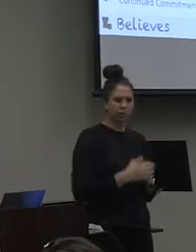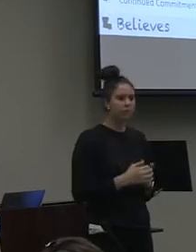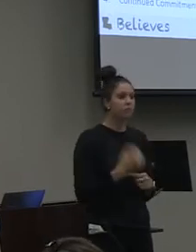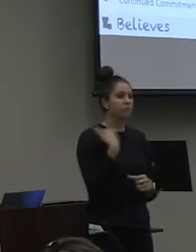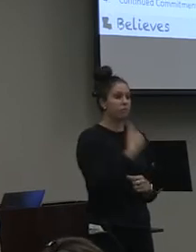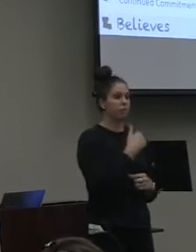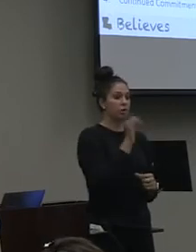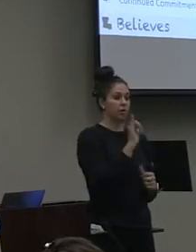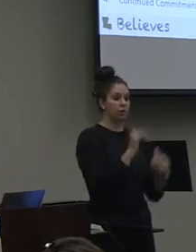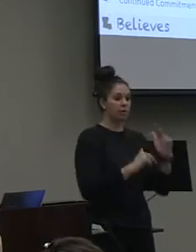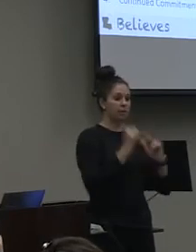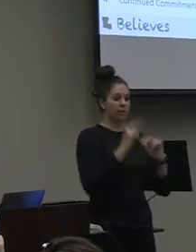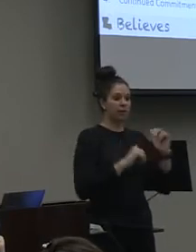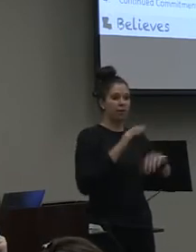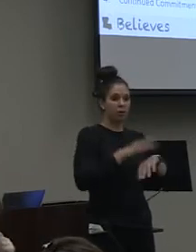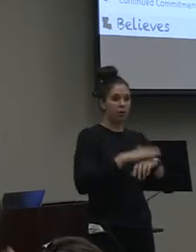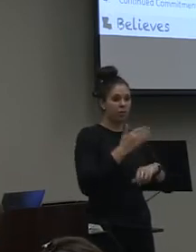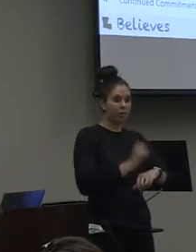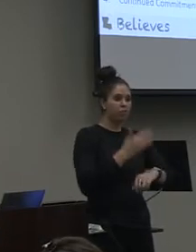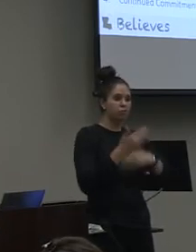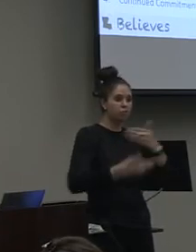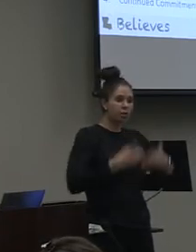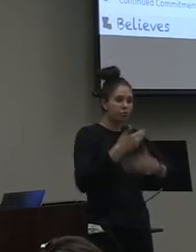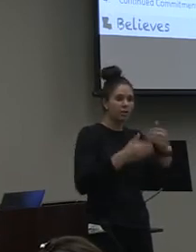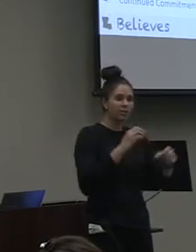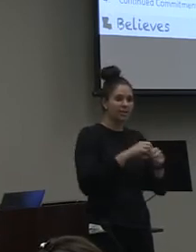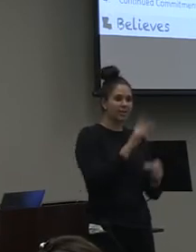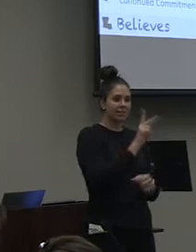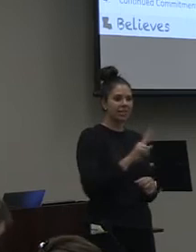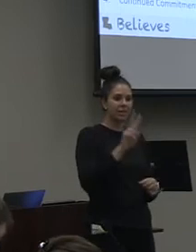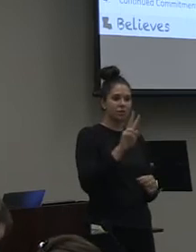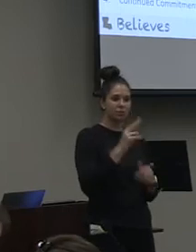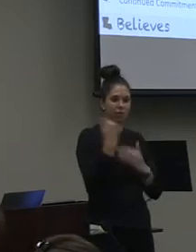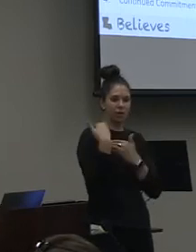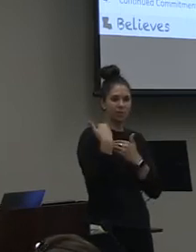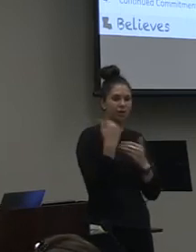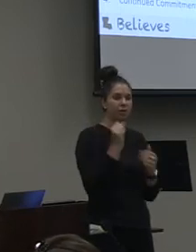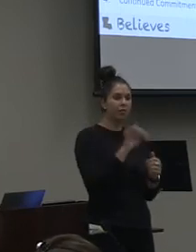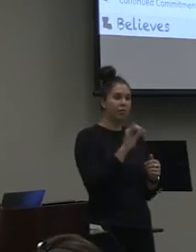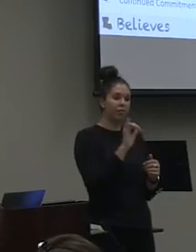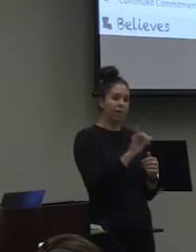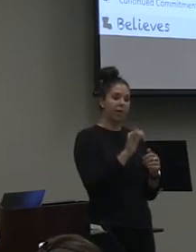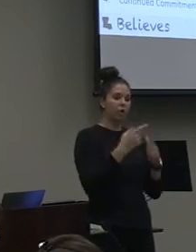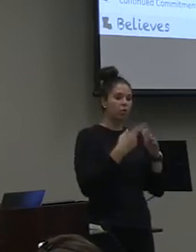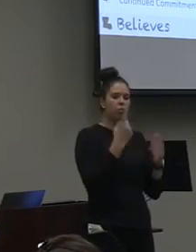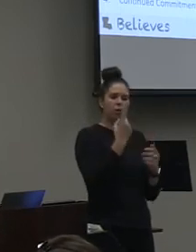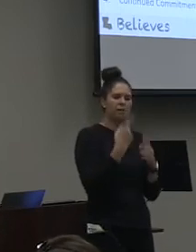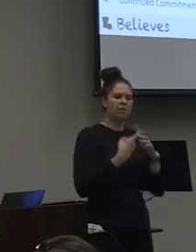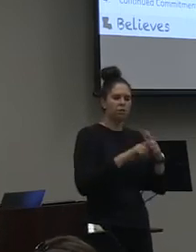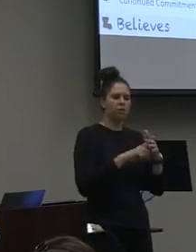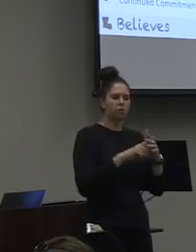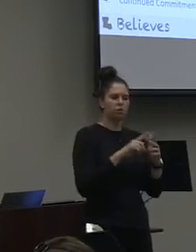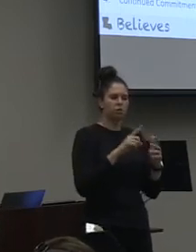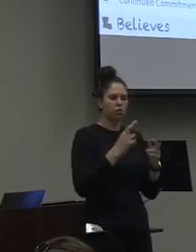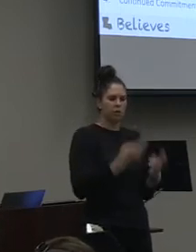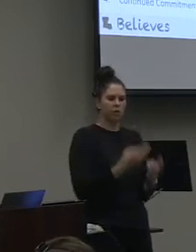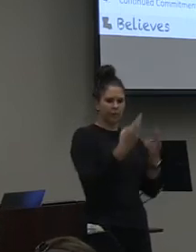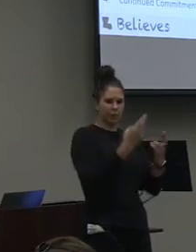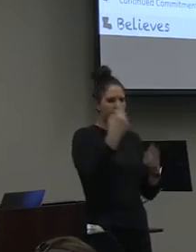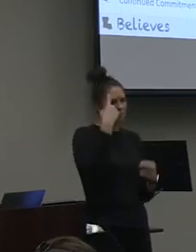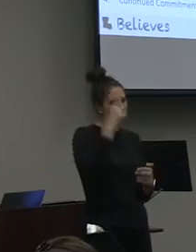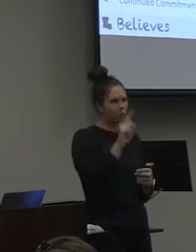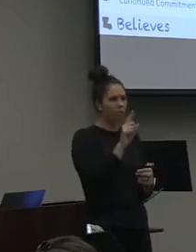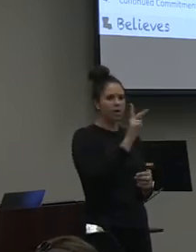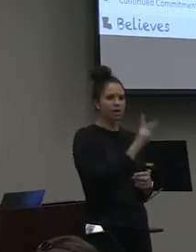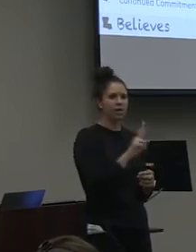We've also built on the progress in K-2 accountability. And so the original, one of the original recommendations was for